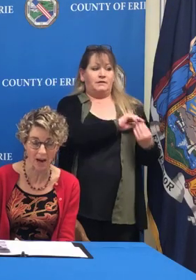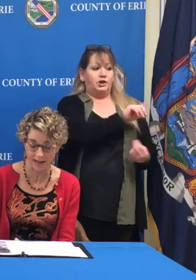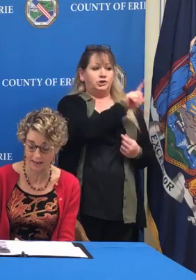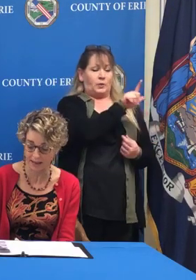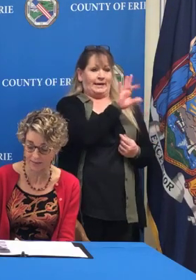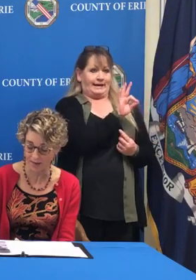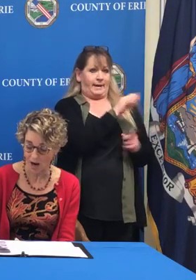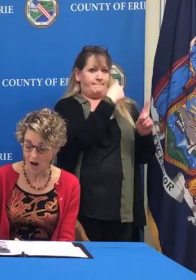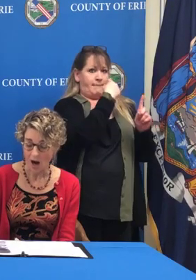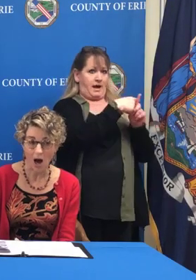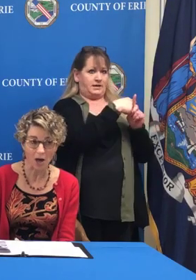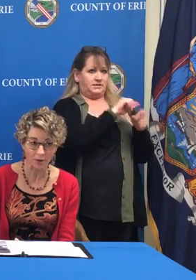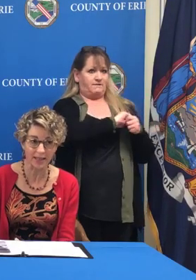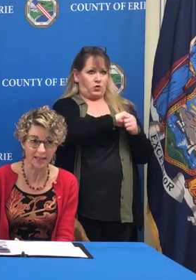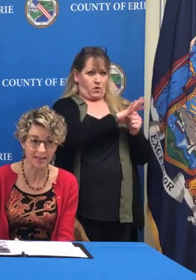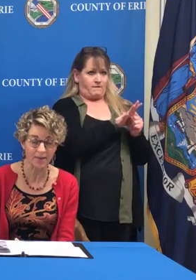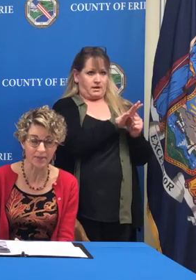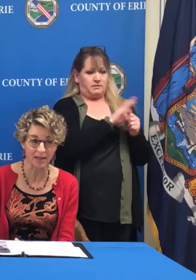29 were positive,